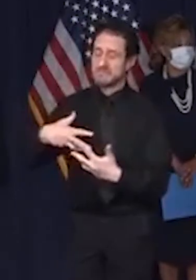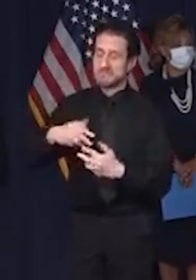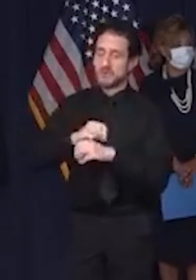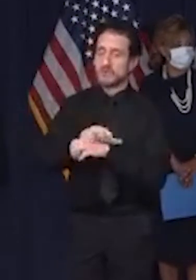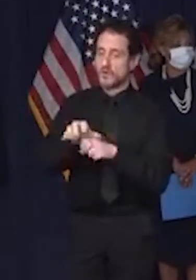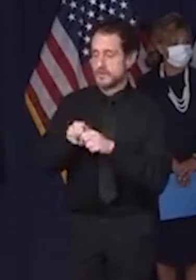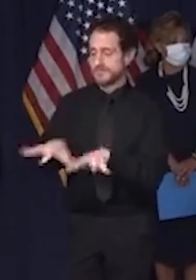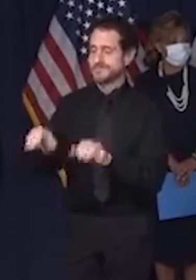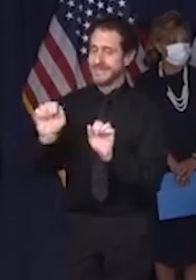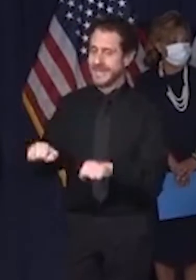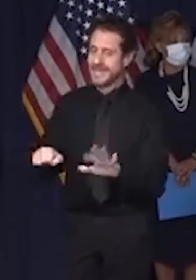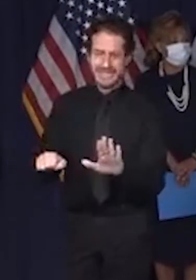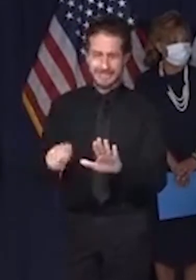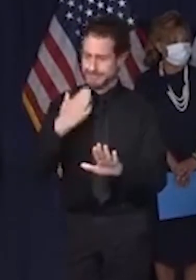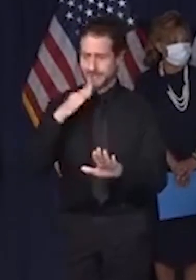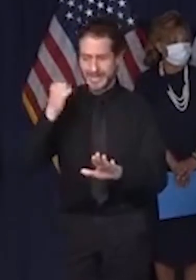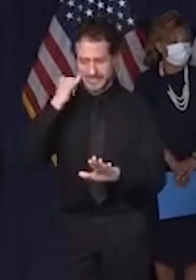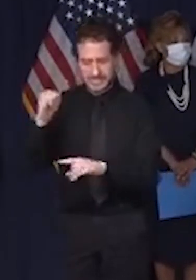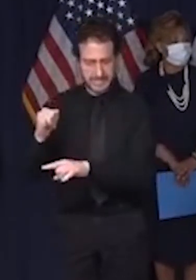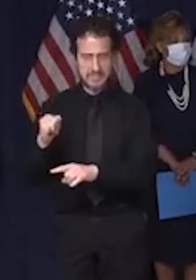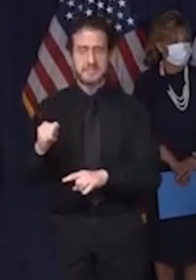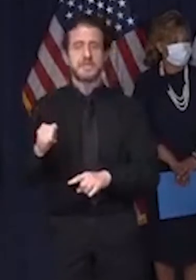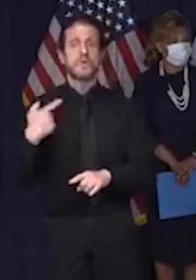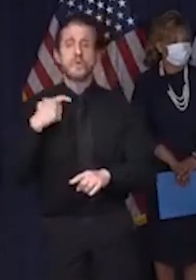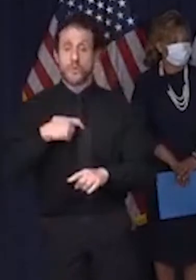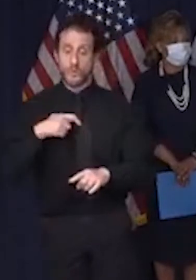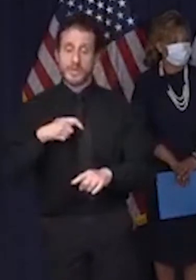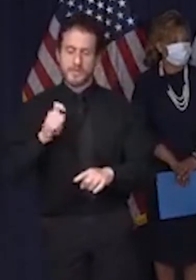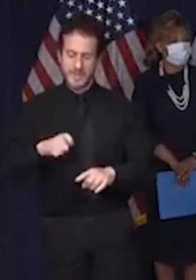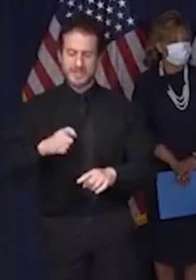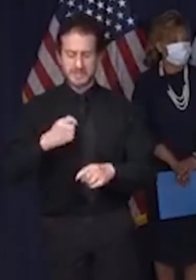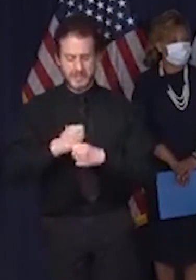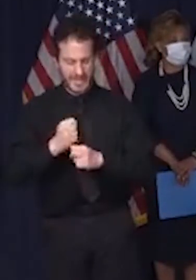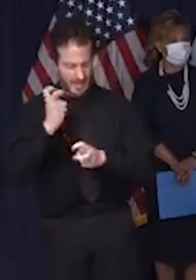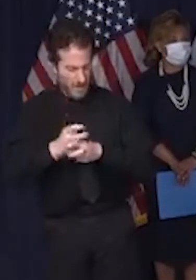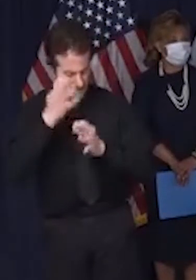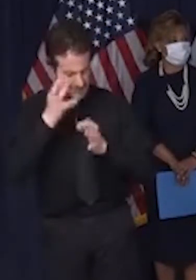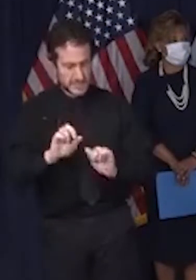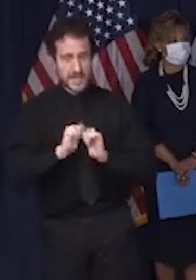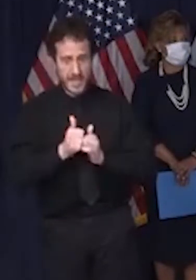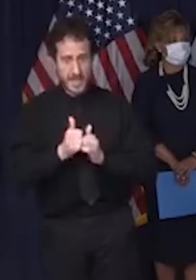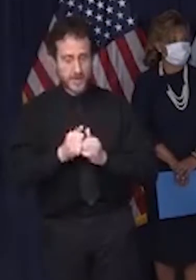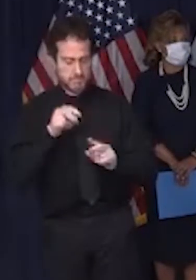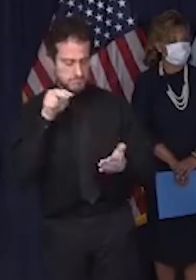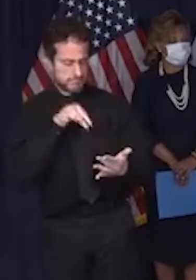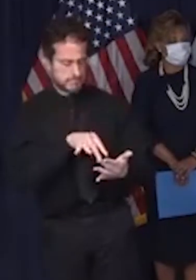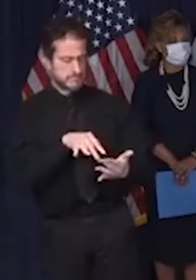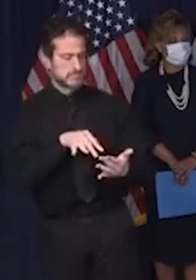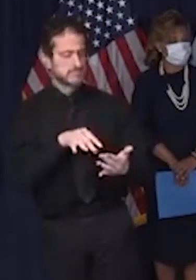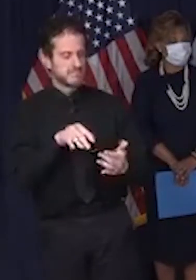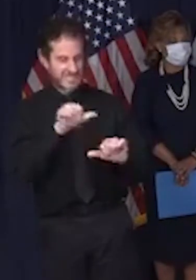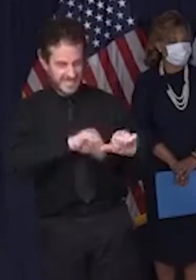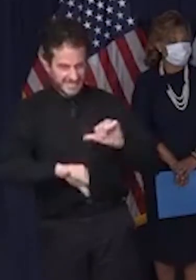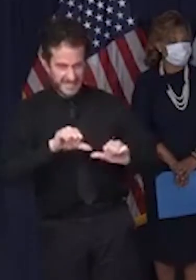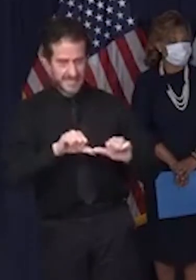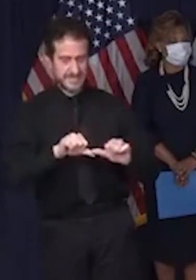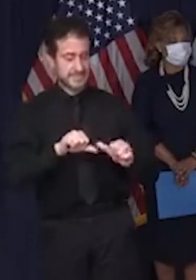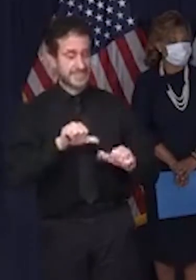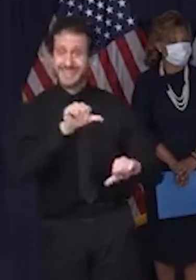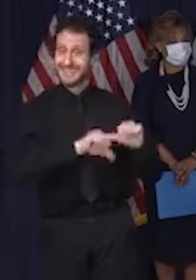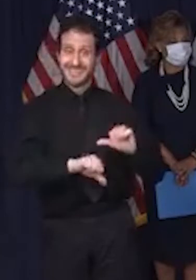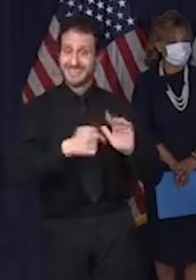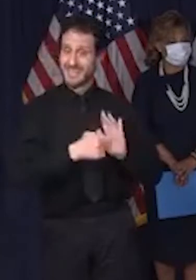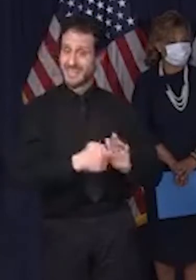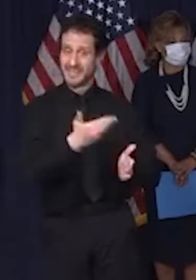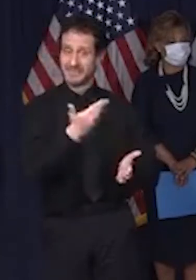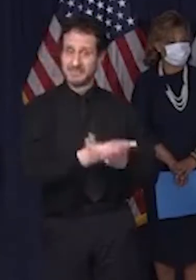but they will follow the science. And the science says our students can't go back to their normal routine. Therefore,